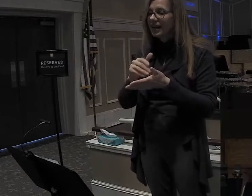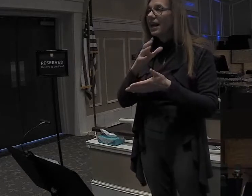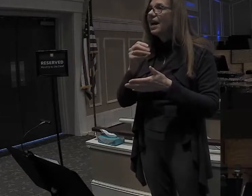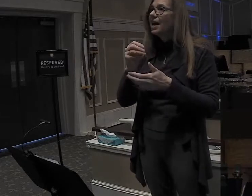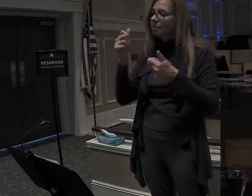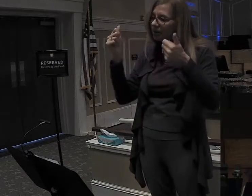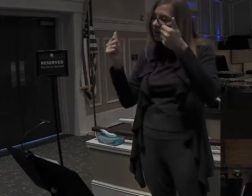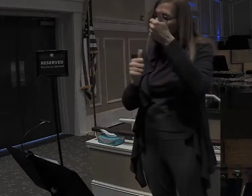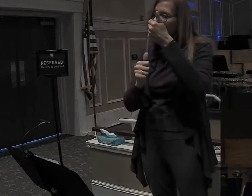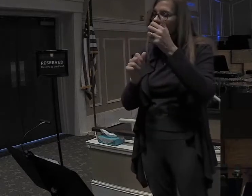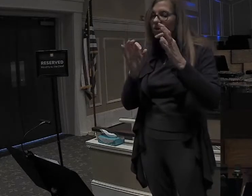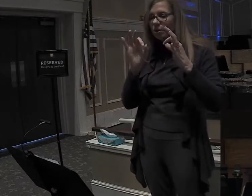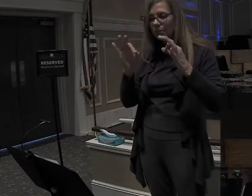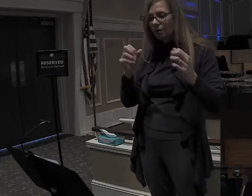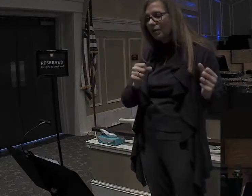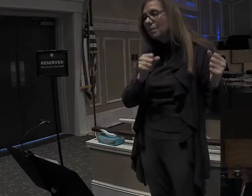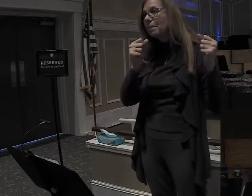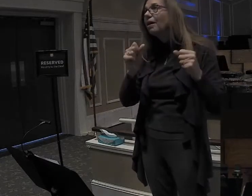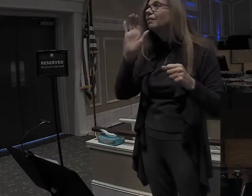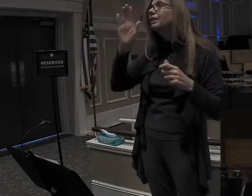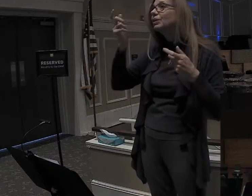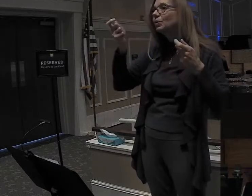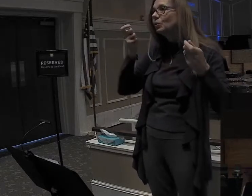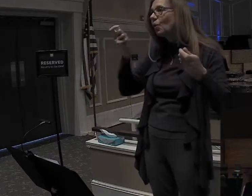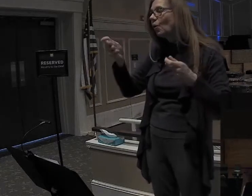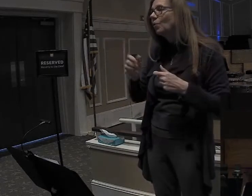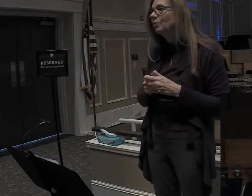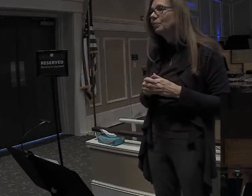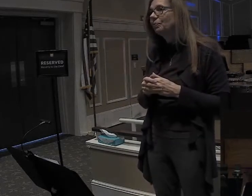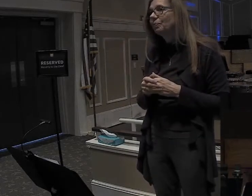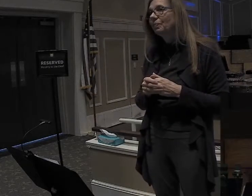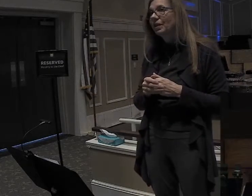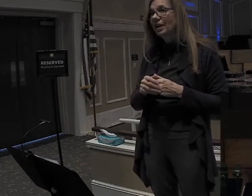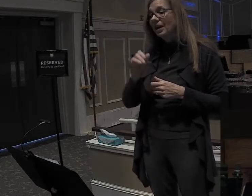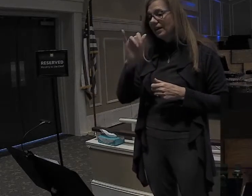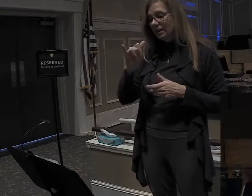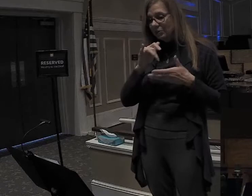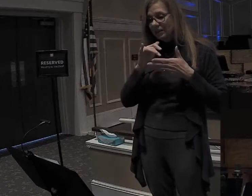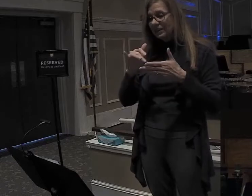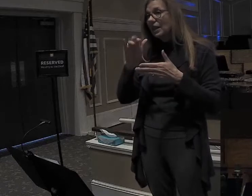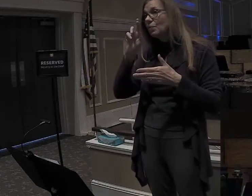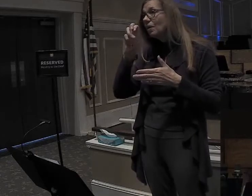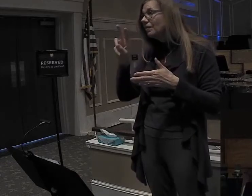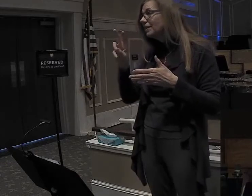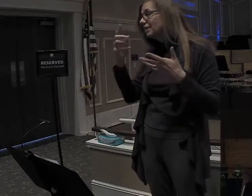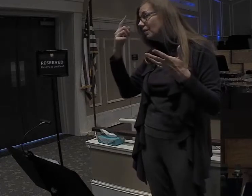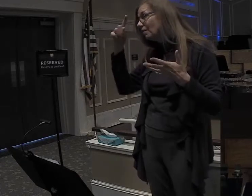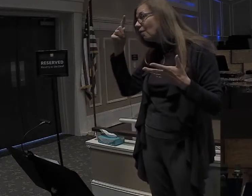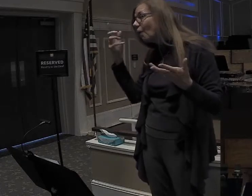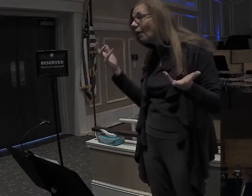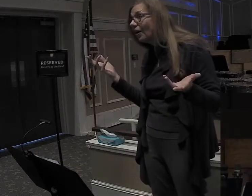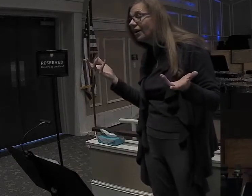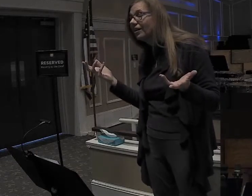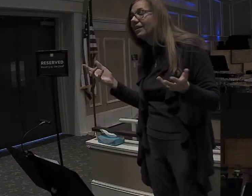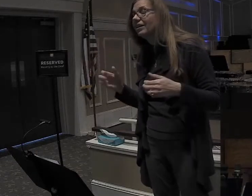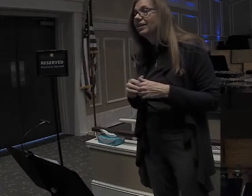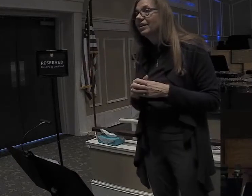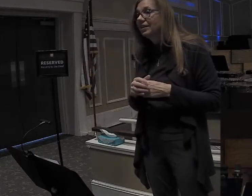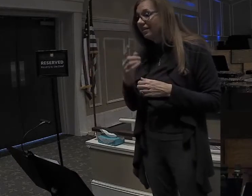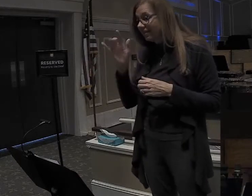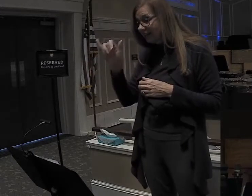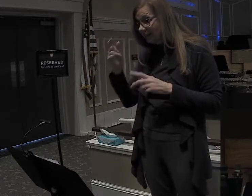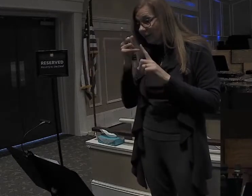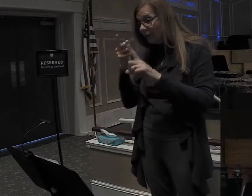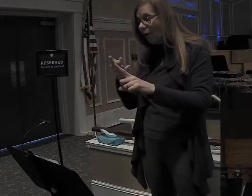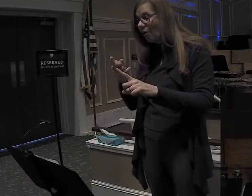back underneath the perfect power of His control. This is what the study of Revelation is intended to do. As